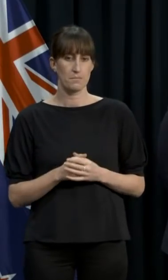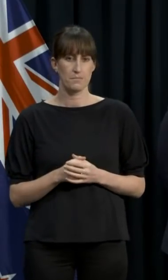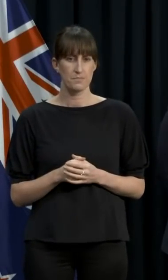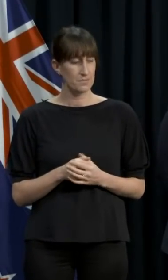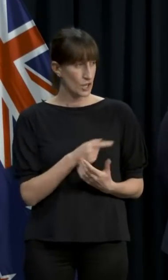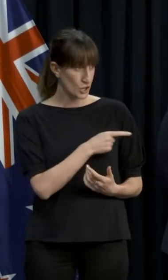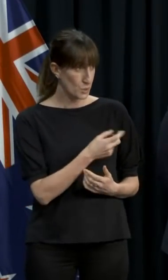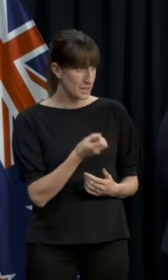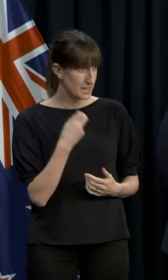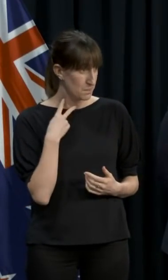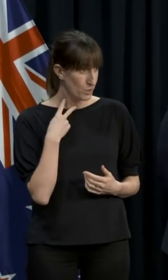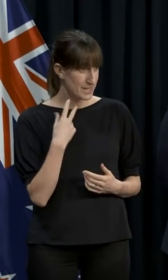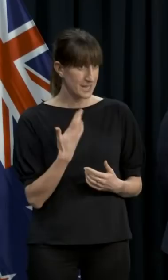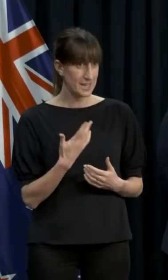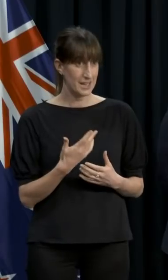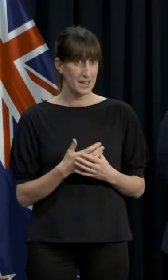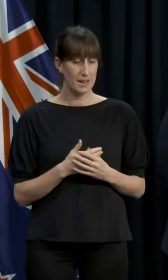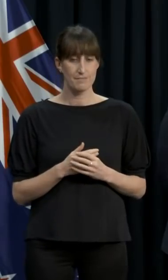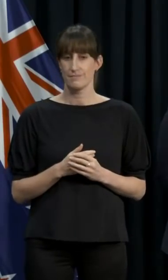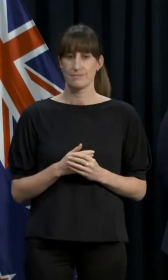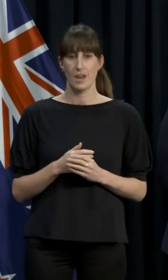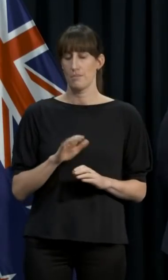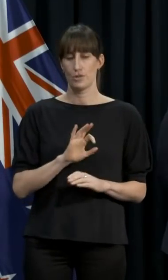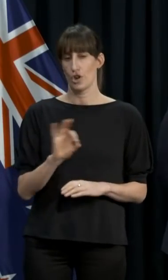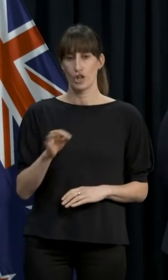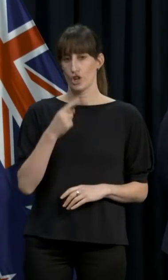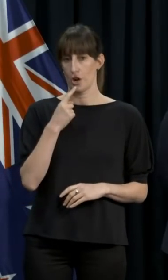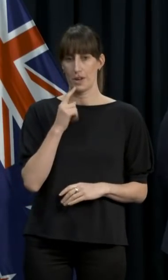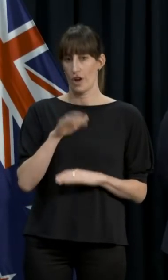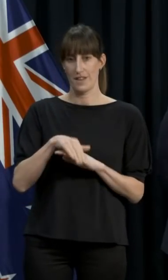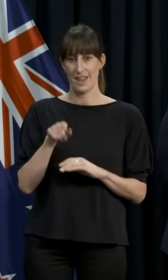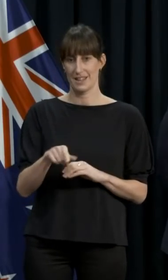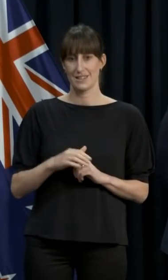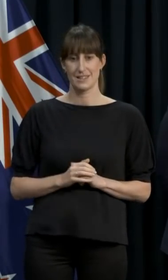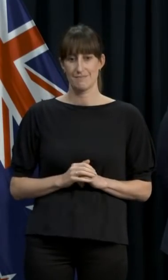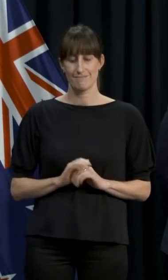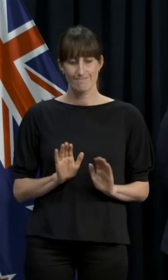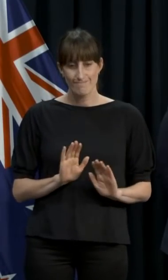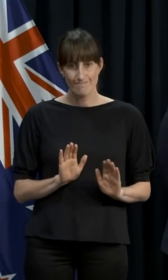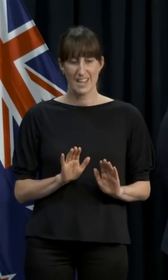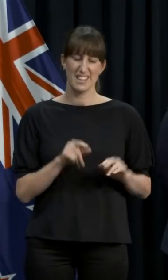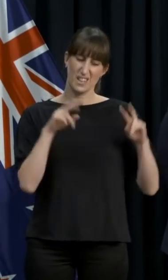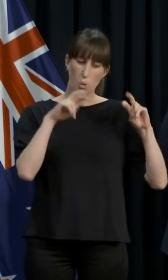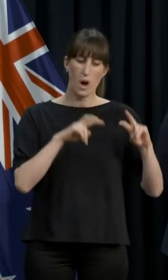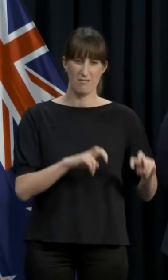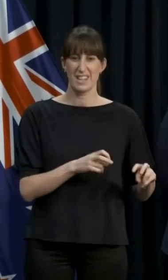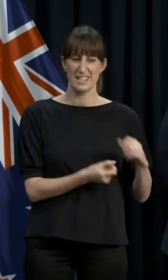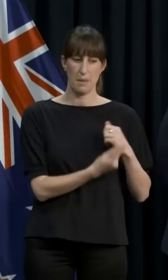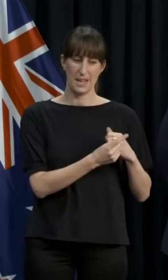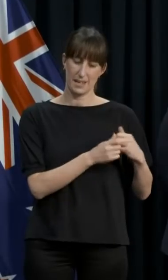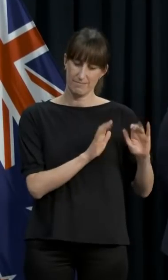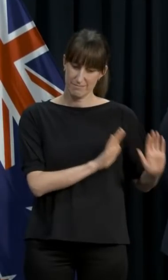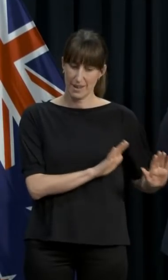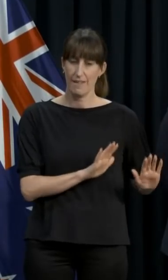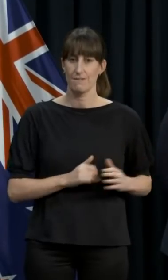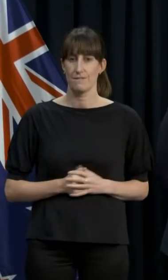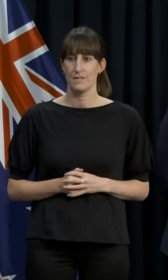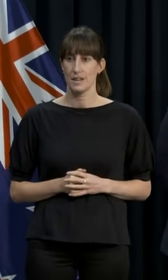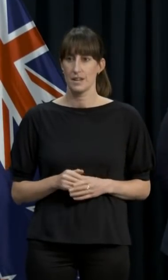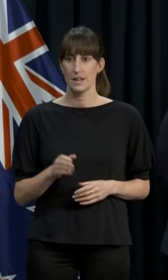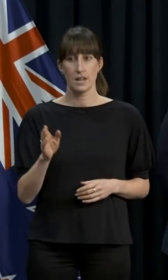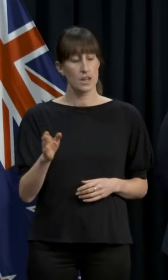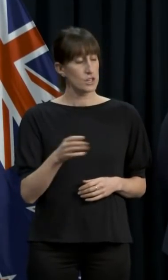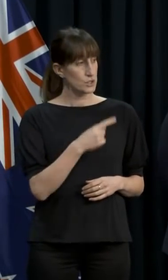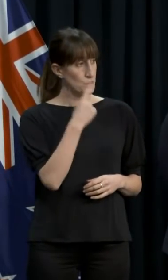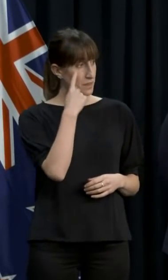up going on from Well, I don't want to make a comment about that because it's at the moment the subject of the inquiry by Michael Heron. I think the trust should have